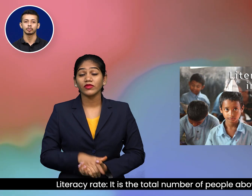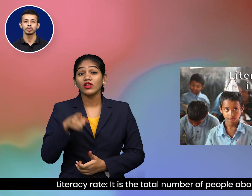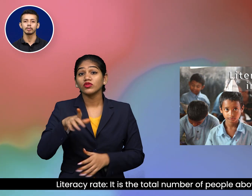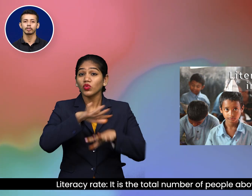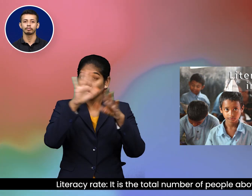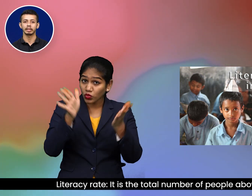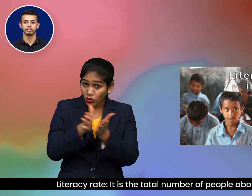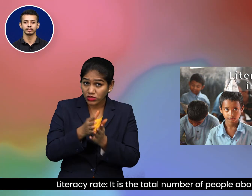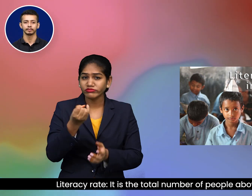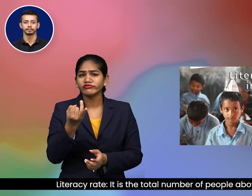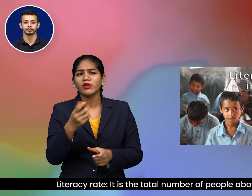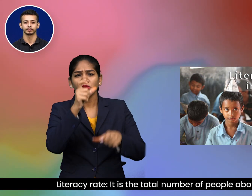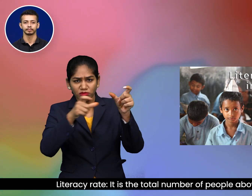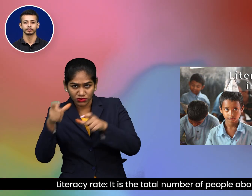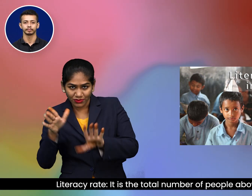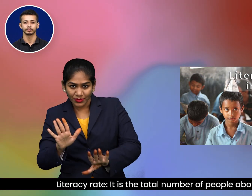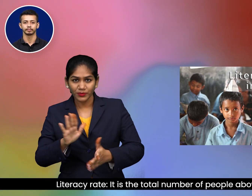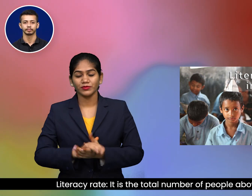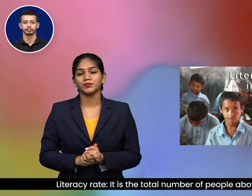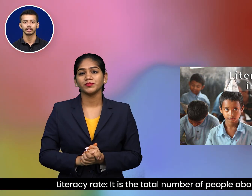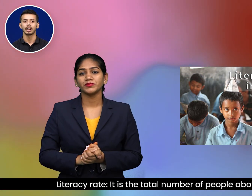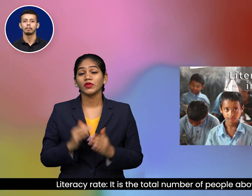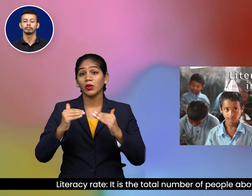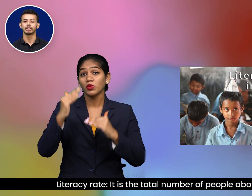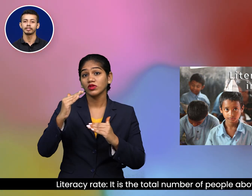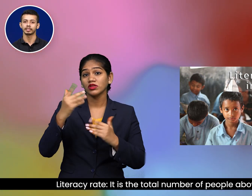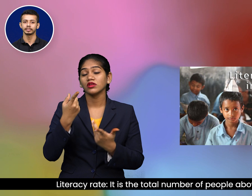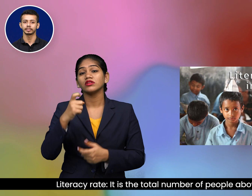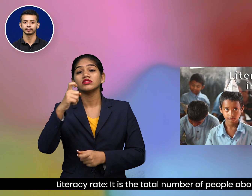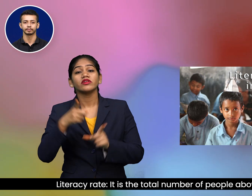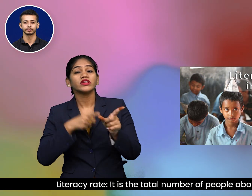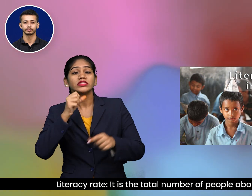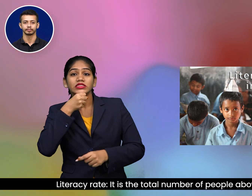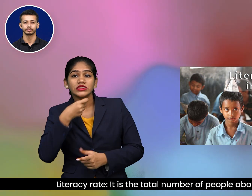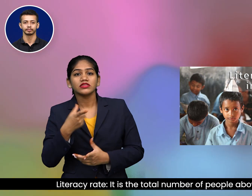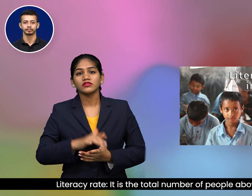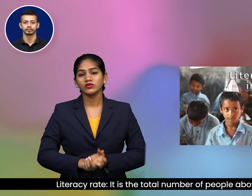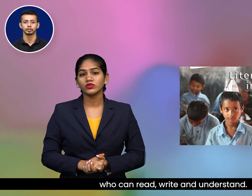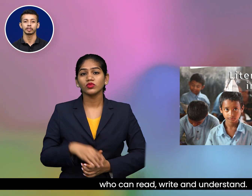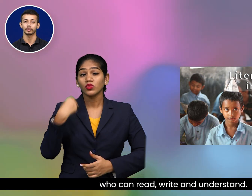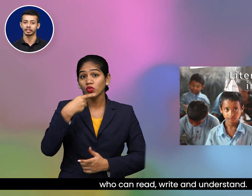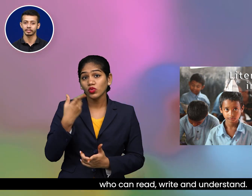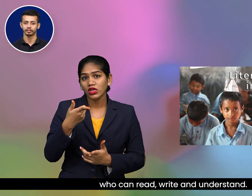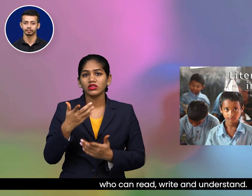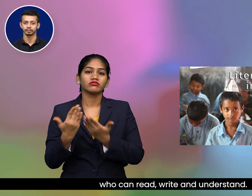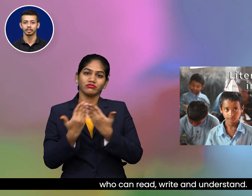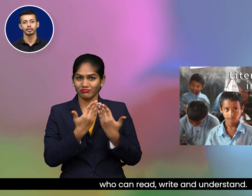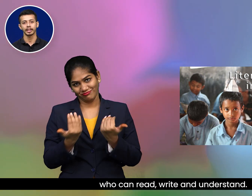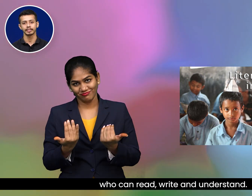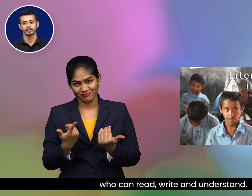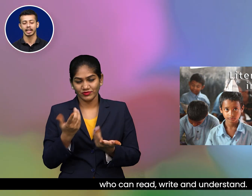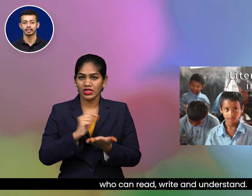It is the total number of people above 7 years who can read